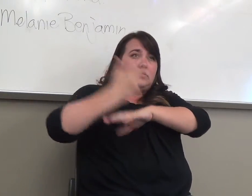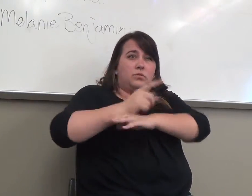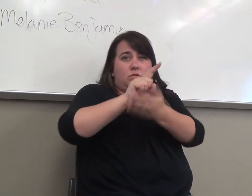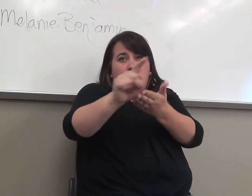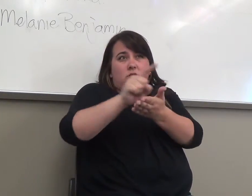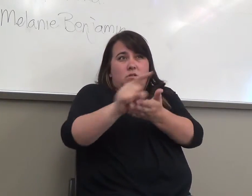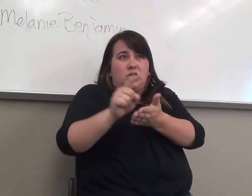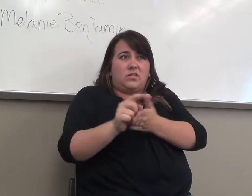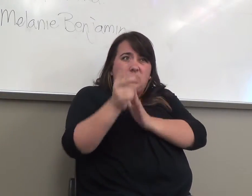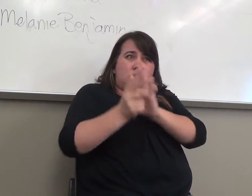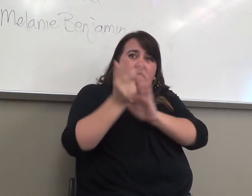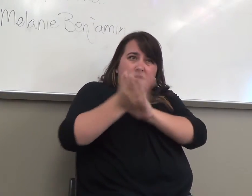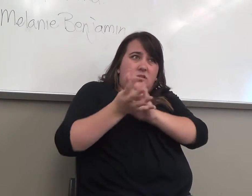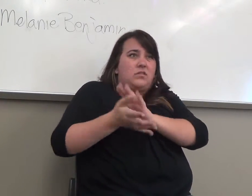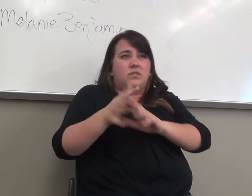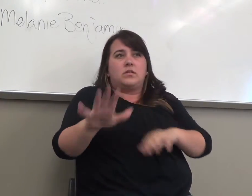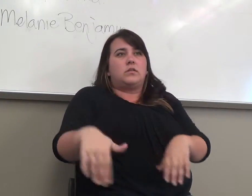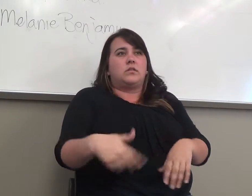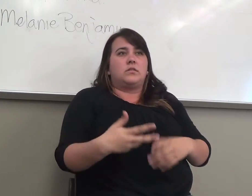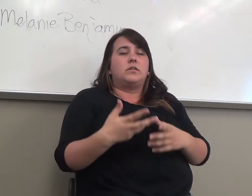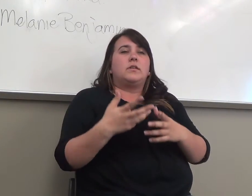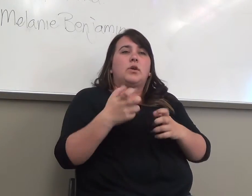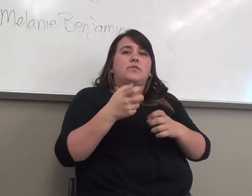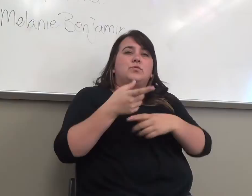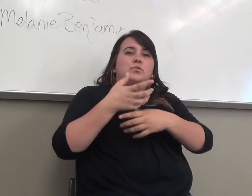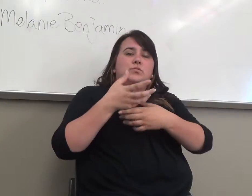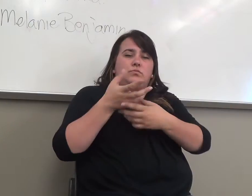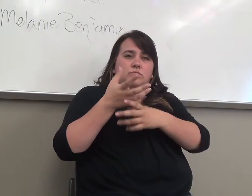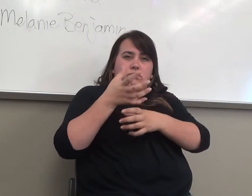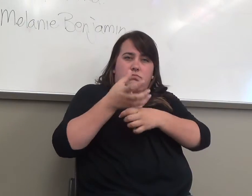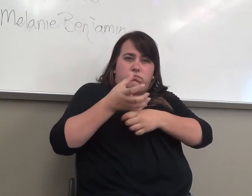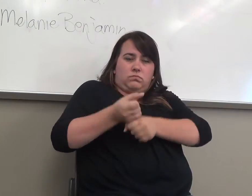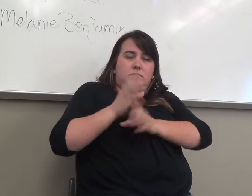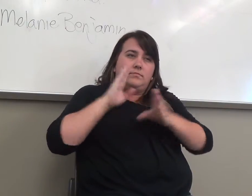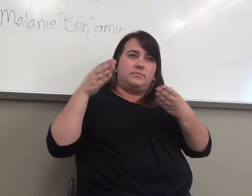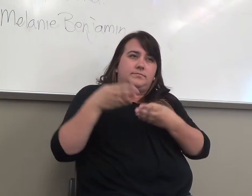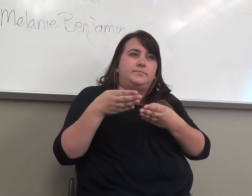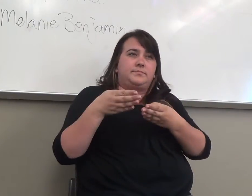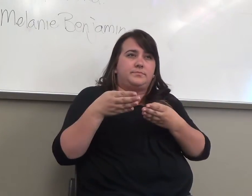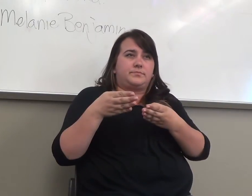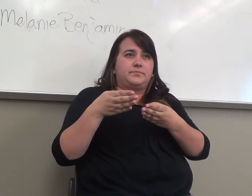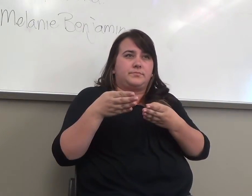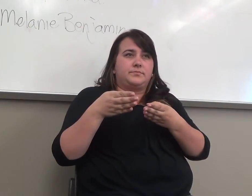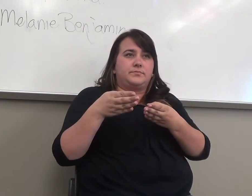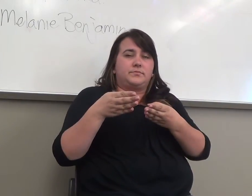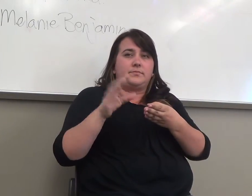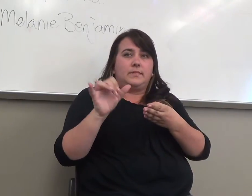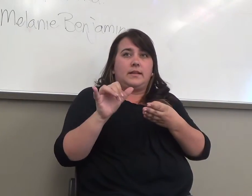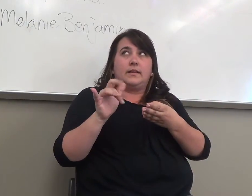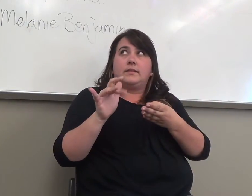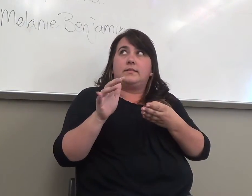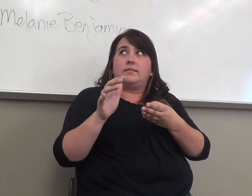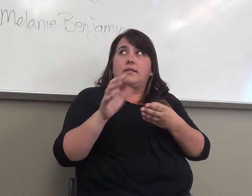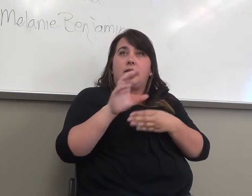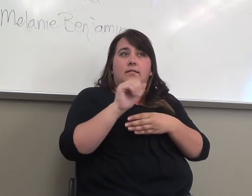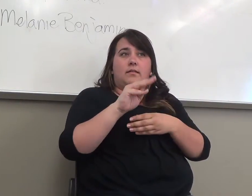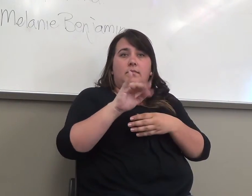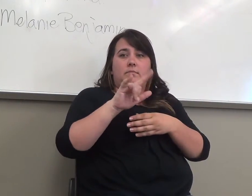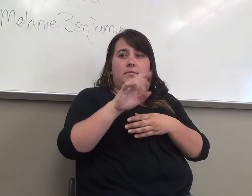hours and hours. You have to kind of narrow it down, okay? Like Camille Willingham did in